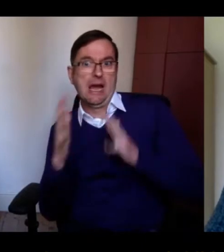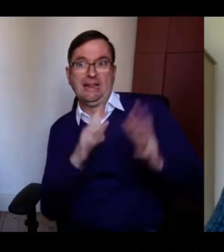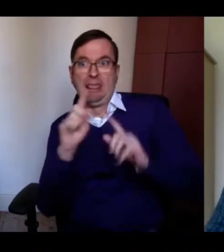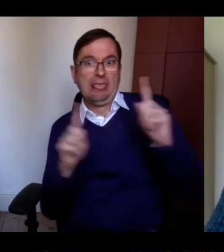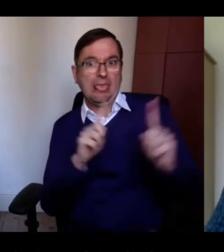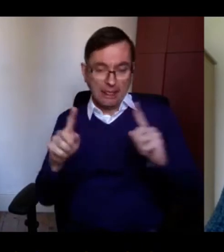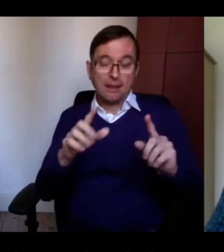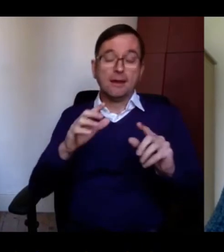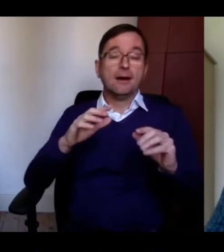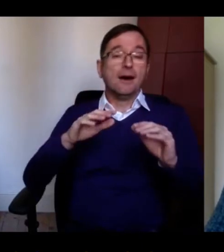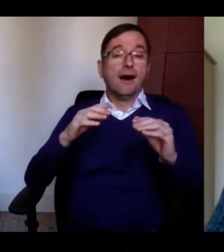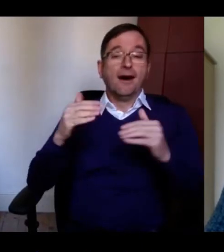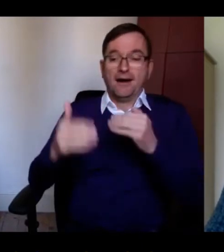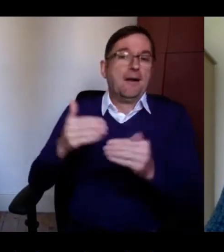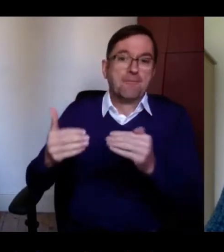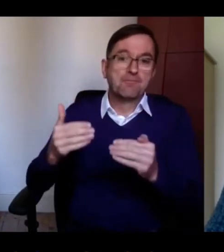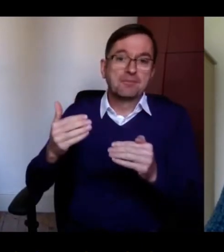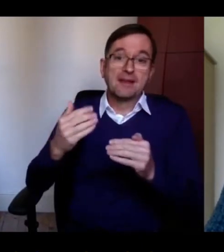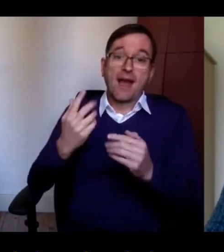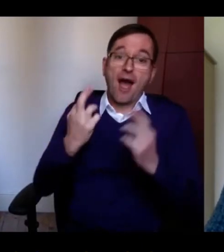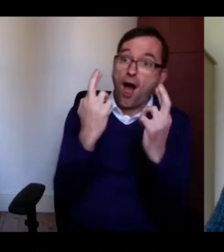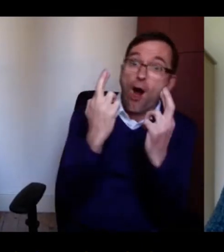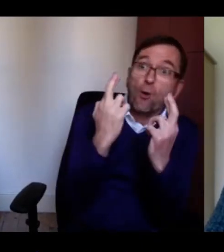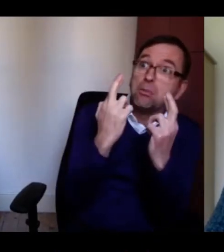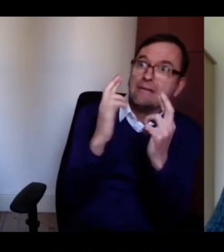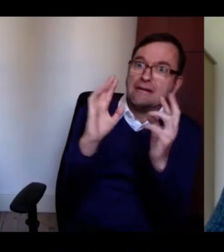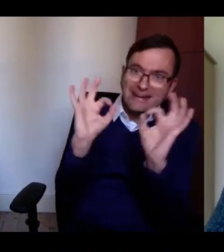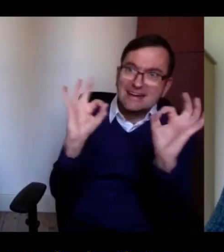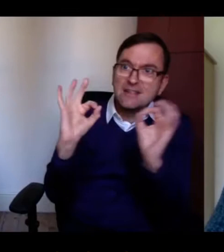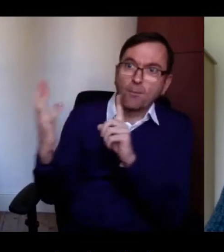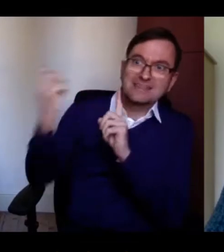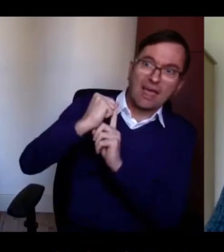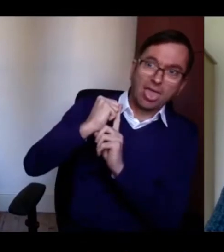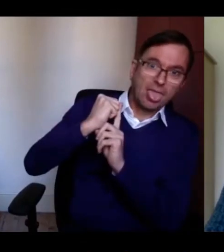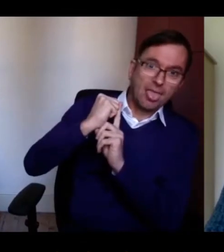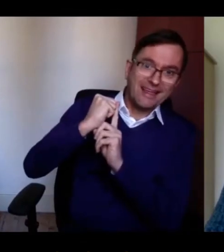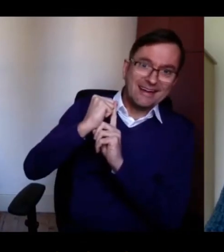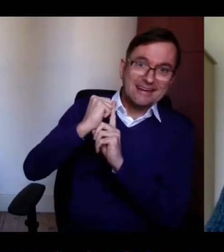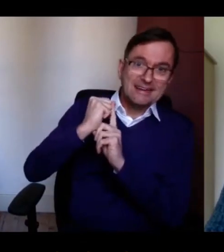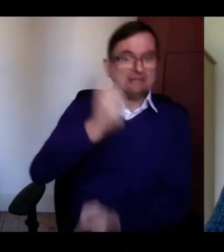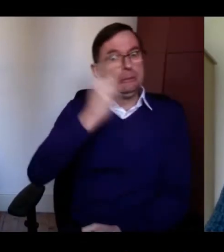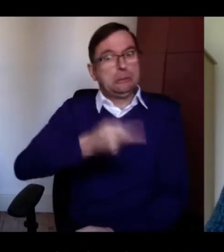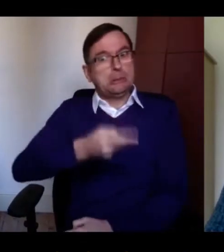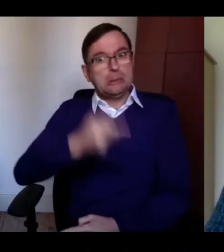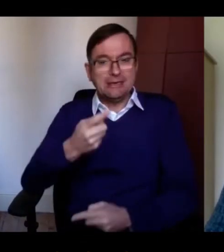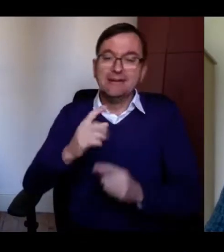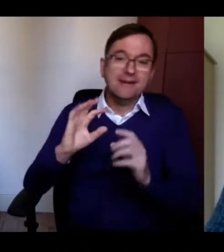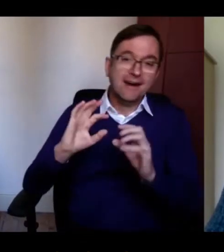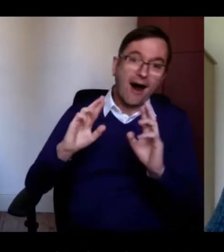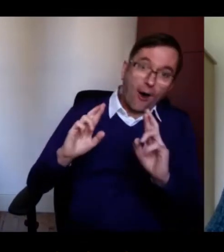not encouraged to sign, but we signed when we were together. And we were hoping that no one caught us.